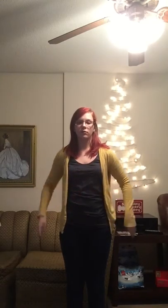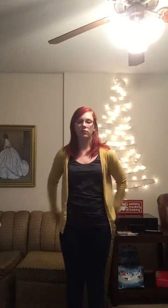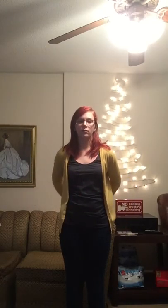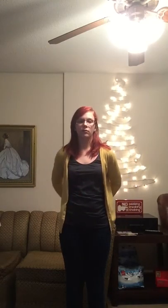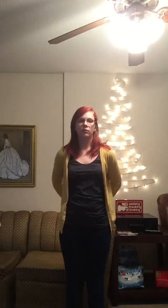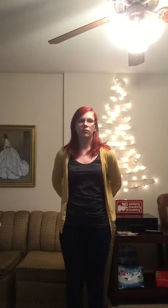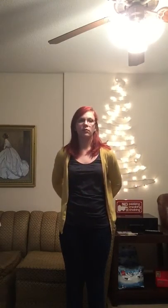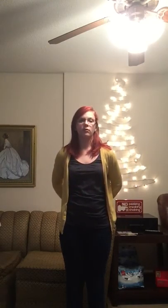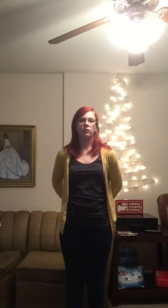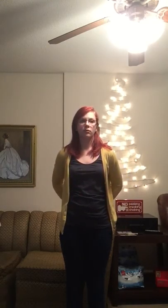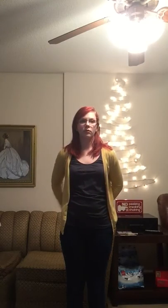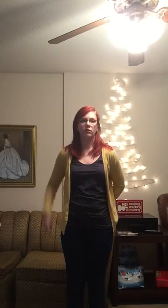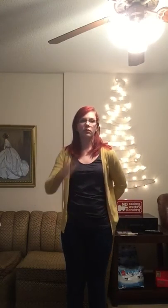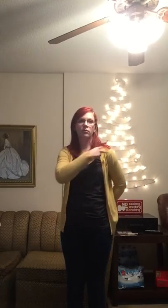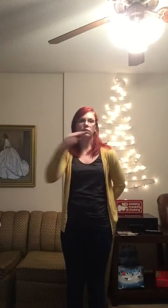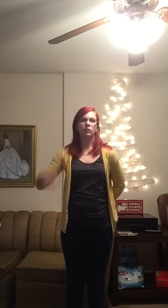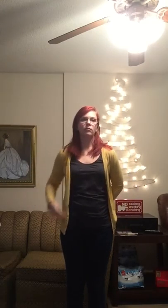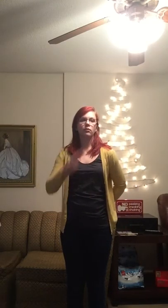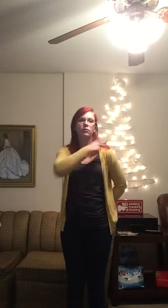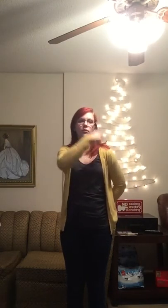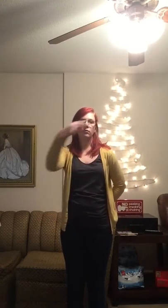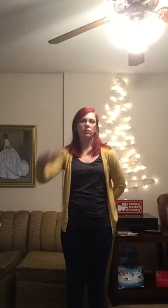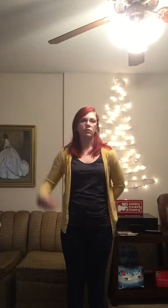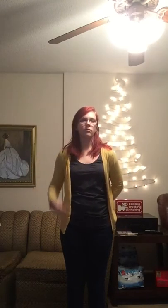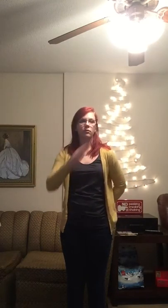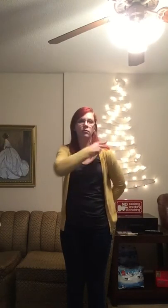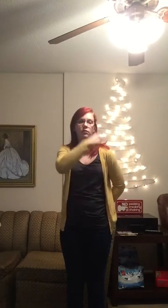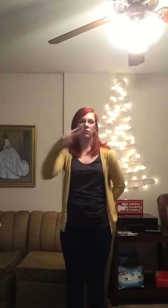he comes on down to earth,